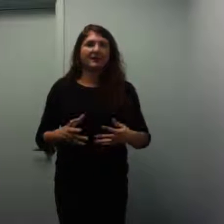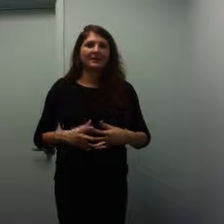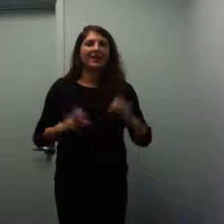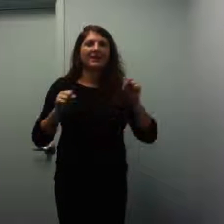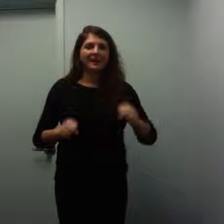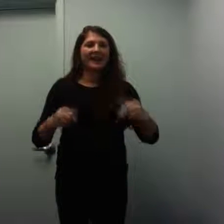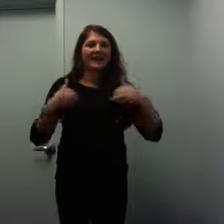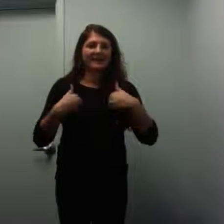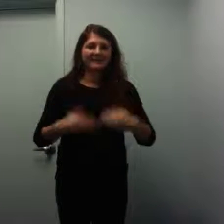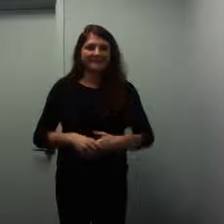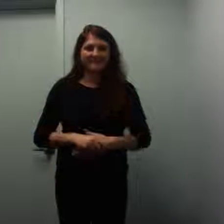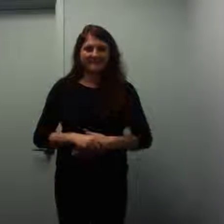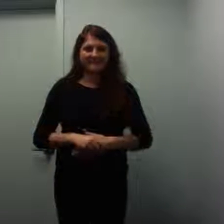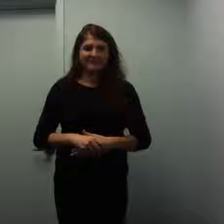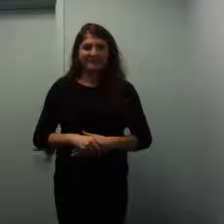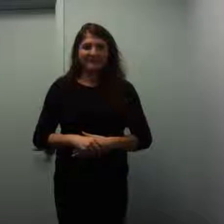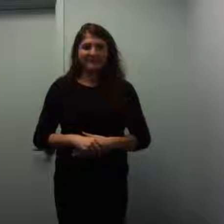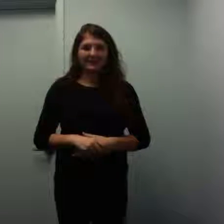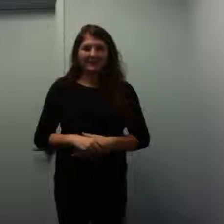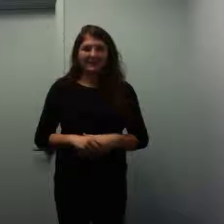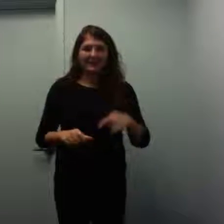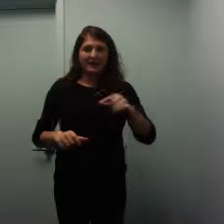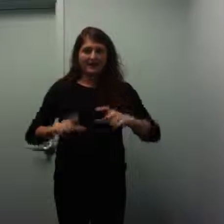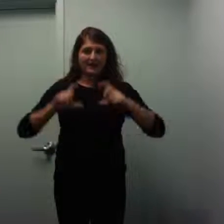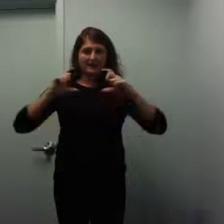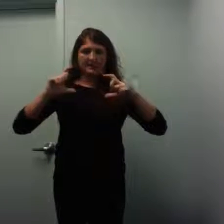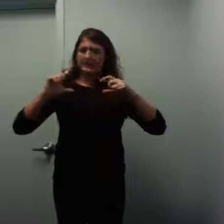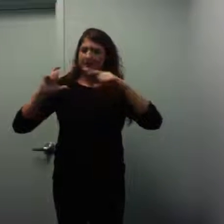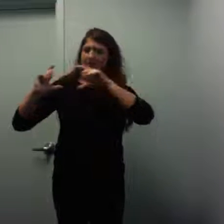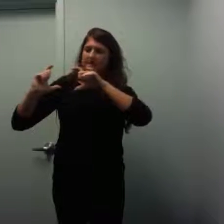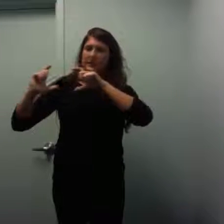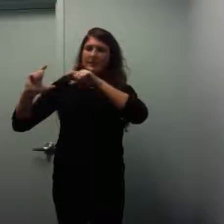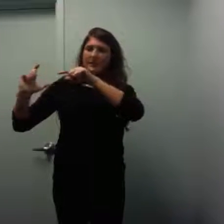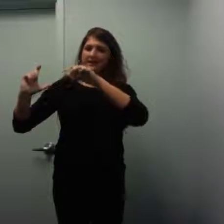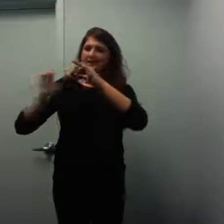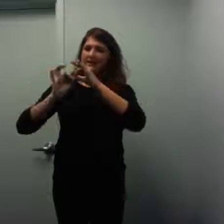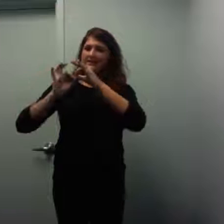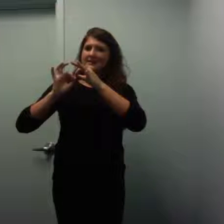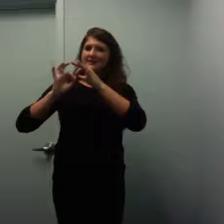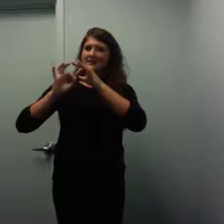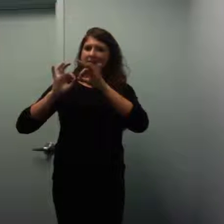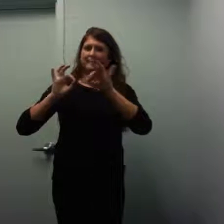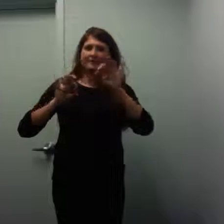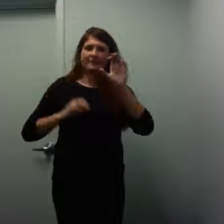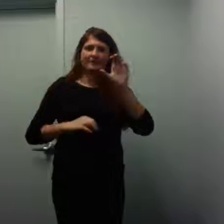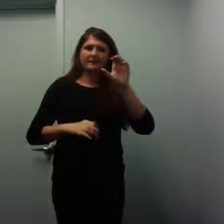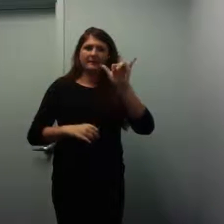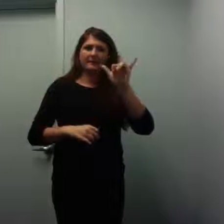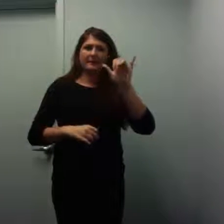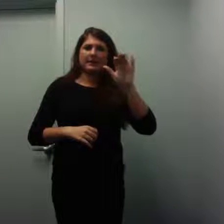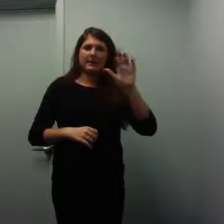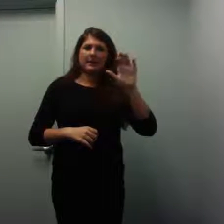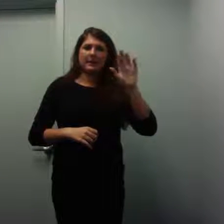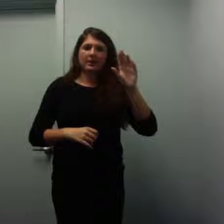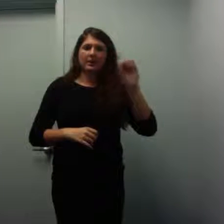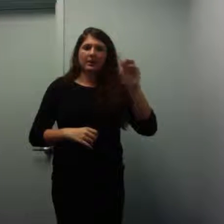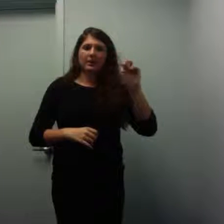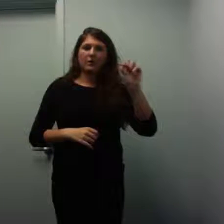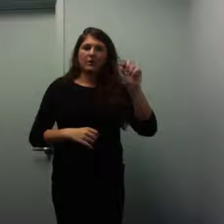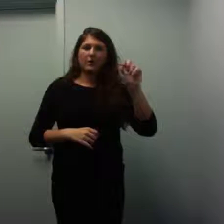basically a simple version of a psychrometer, This is the one I whipped up yesterday.